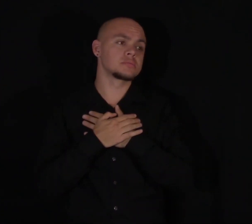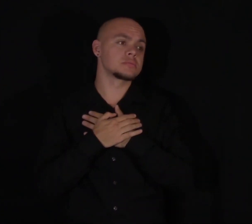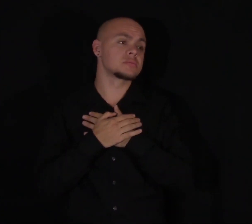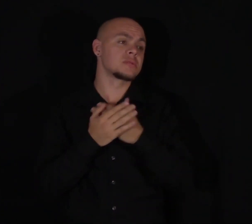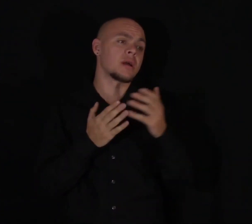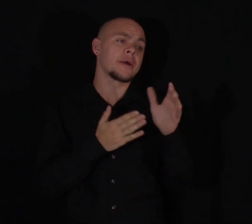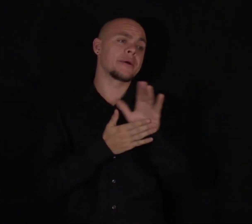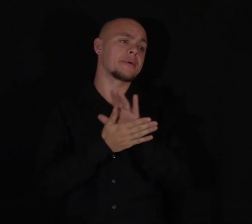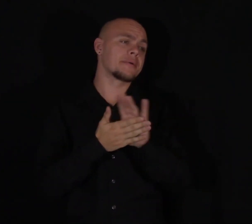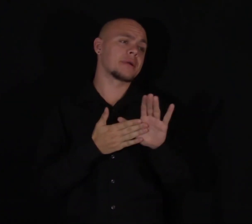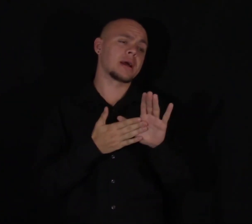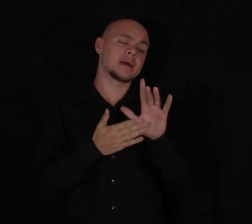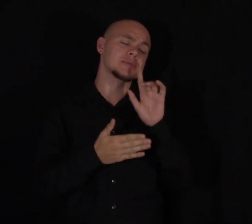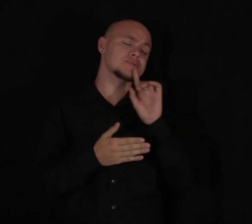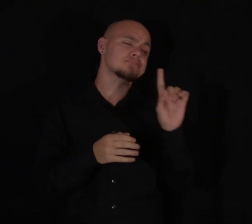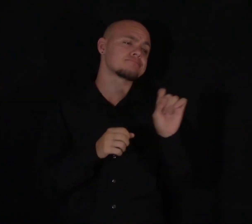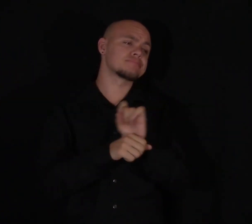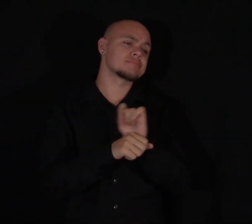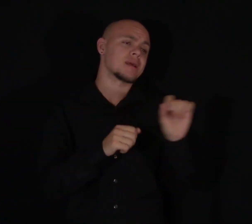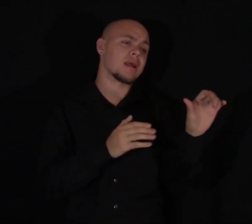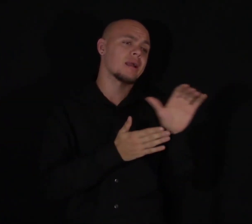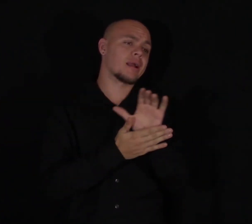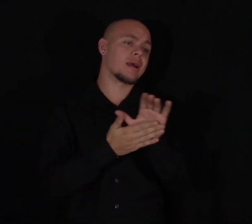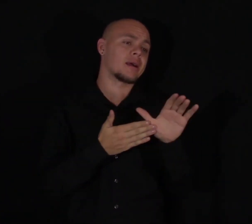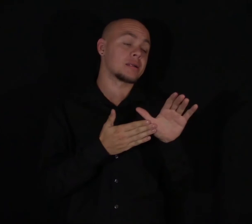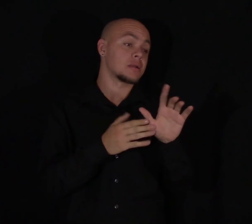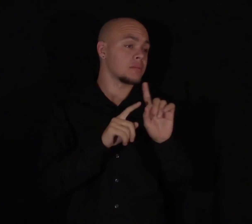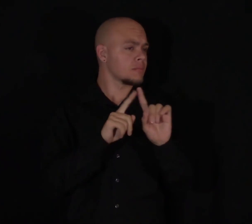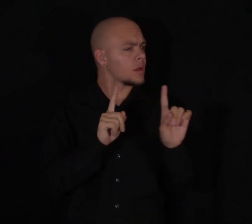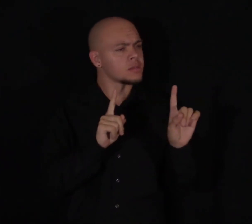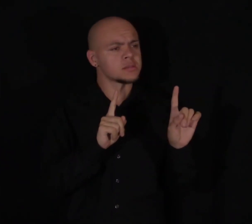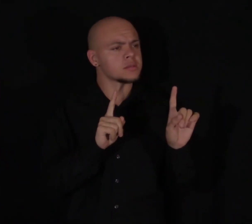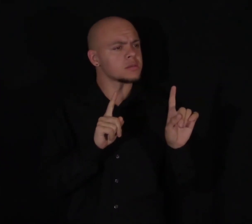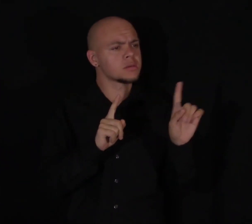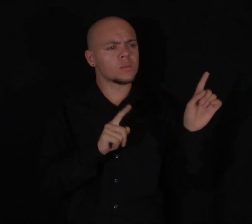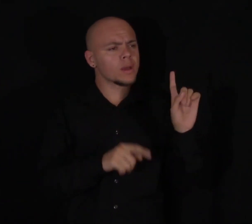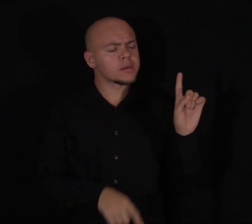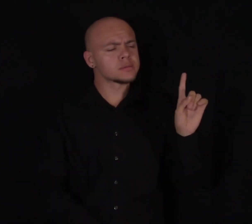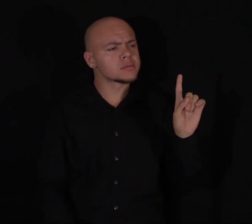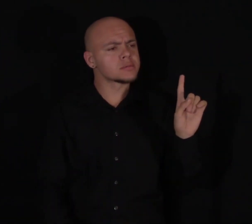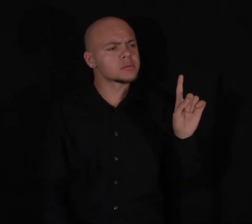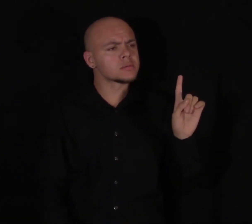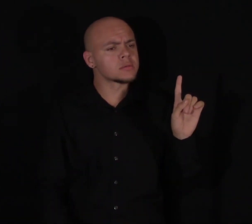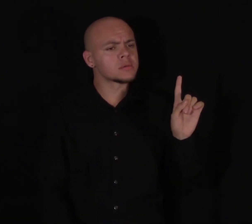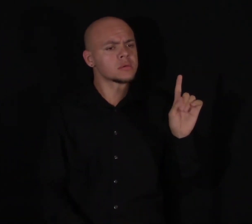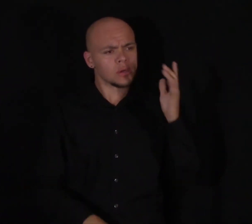how very kind! But where is he? Why does he not hasten to me?"